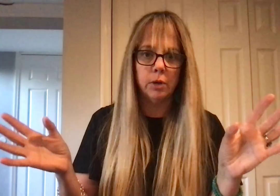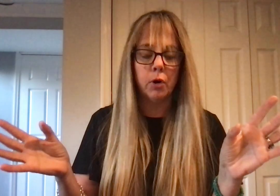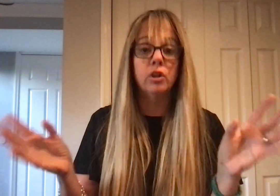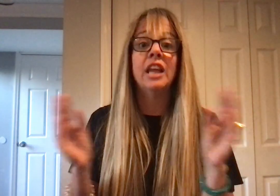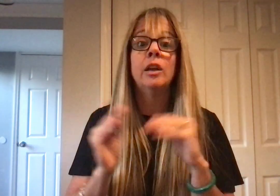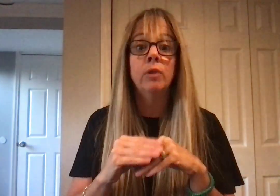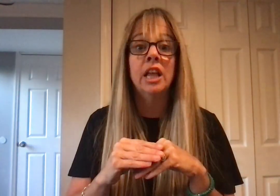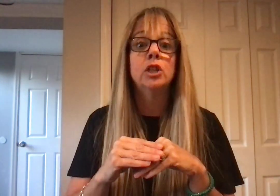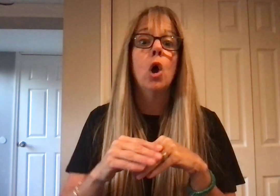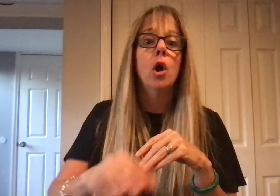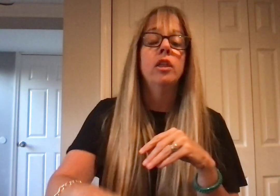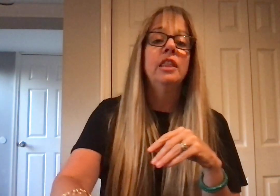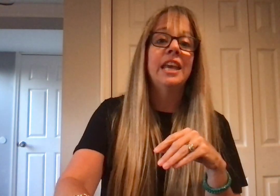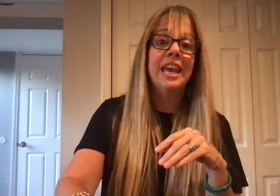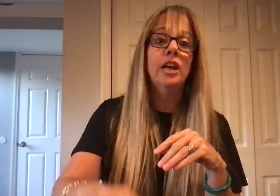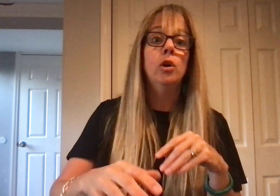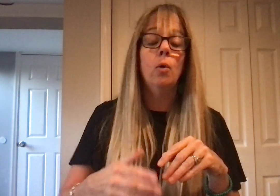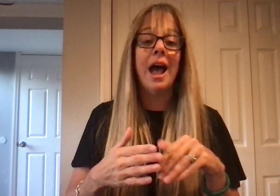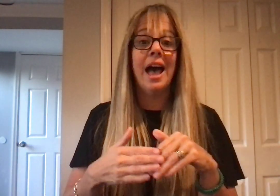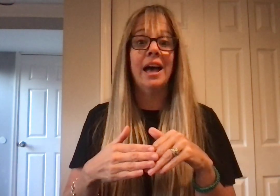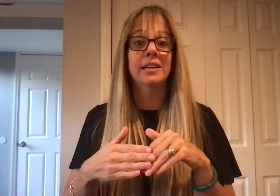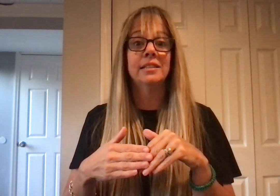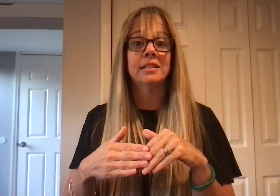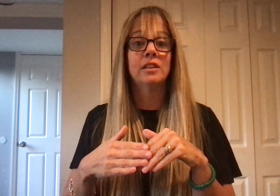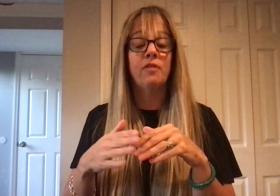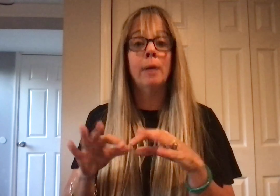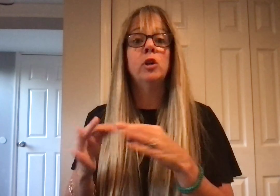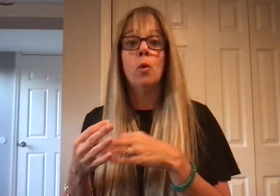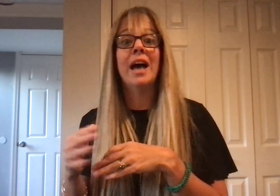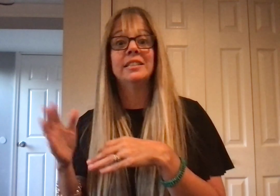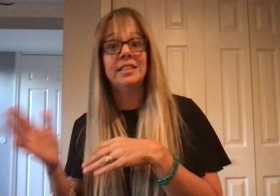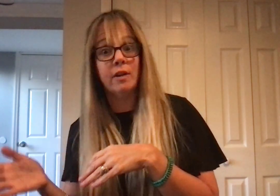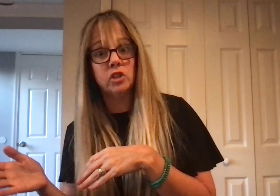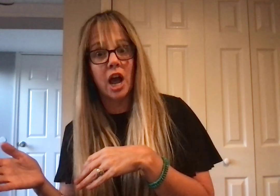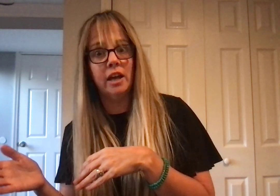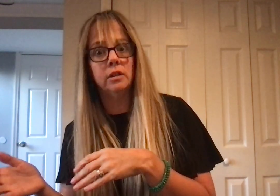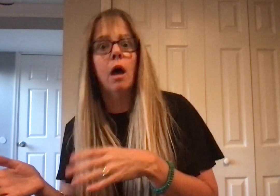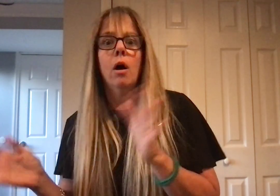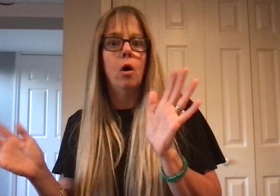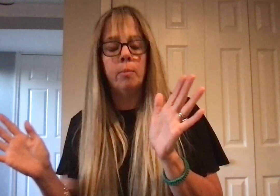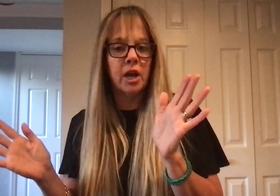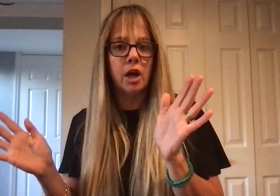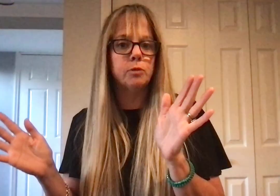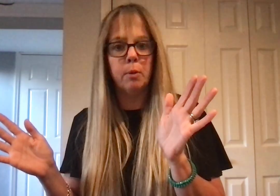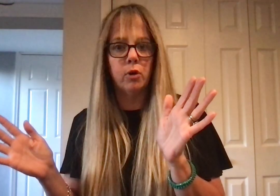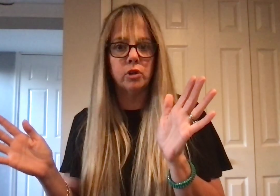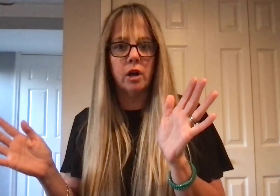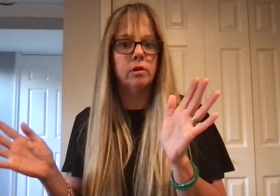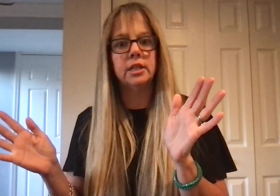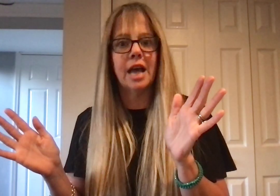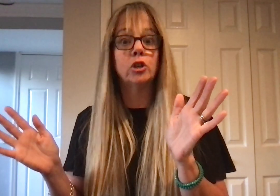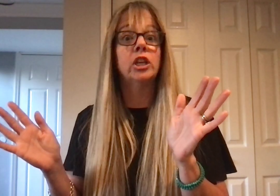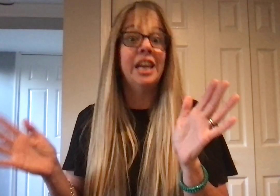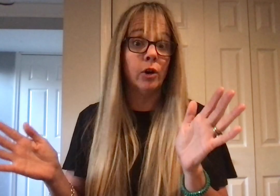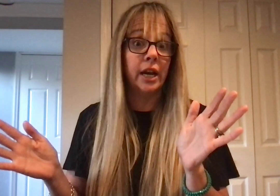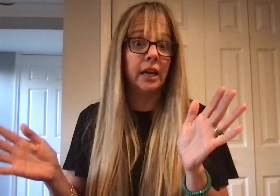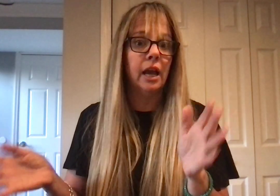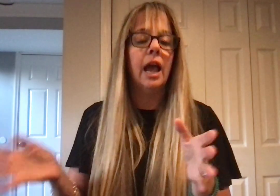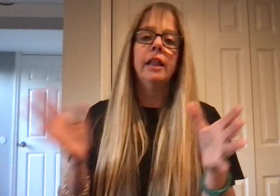birth, and they realized the family who has a deaf child, oh my gosh, my birth daughter is actually hearing. And the